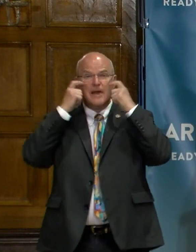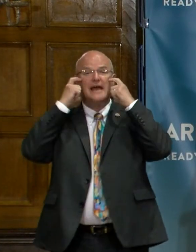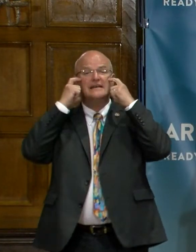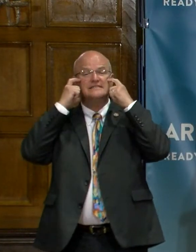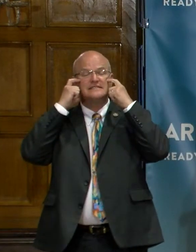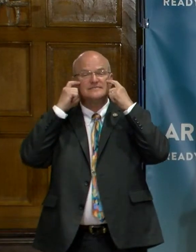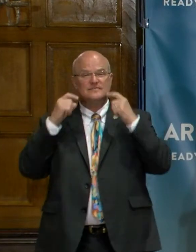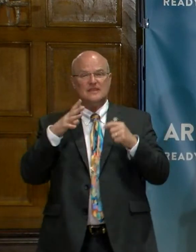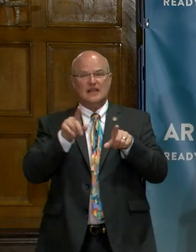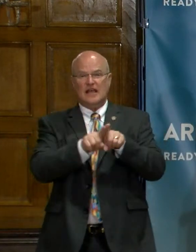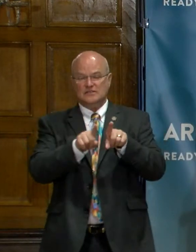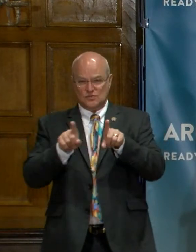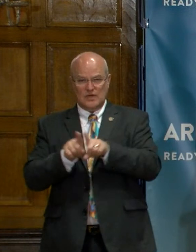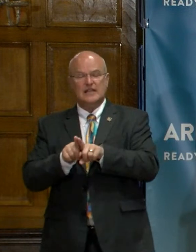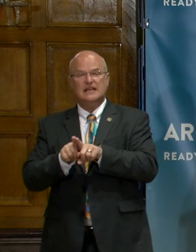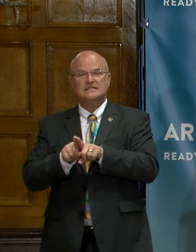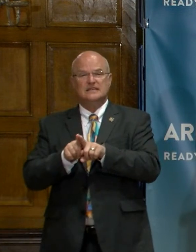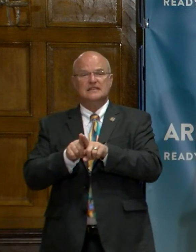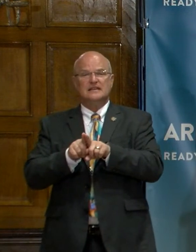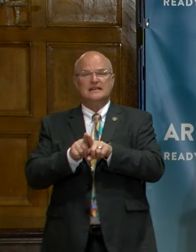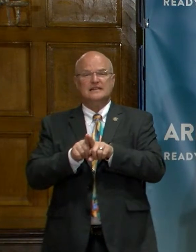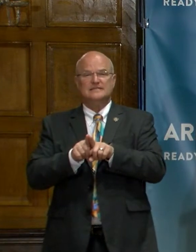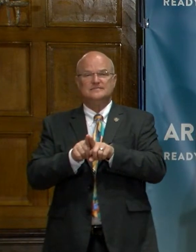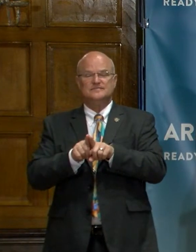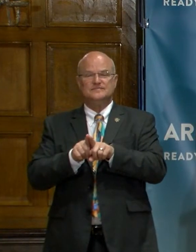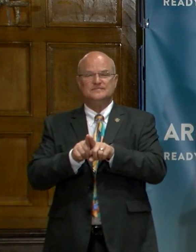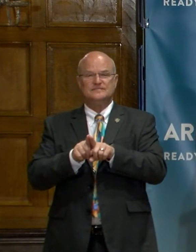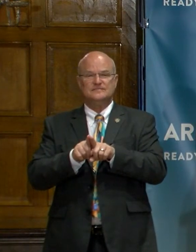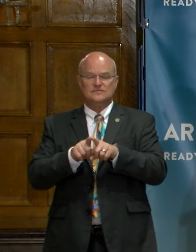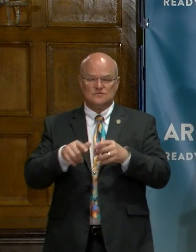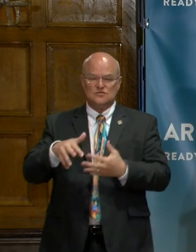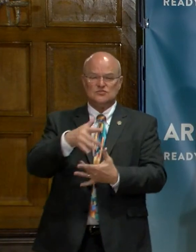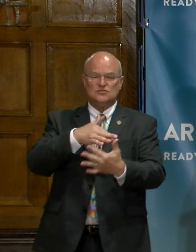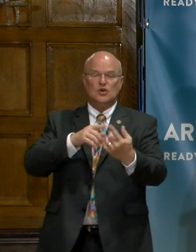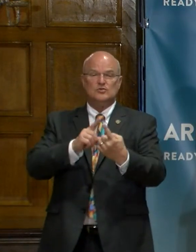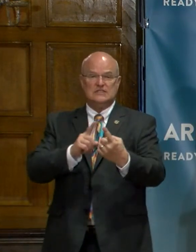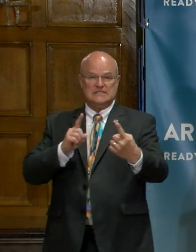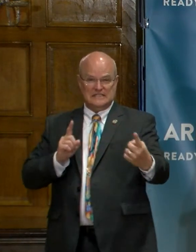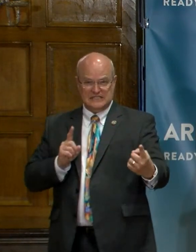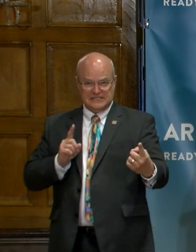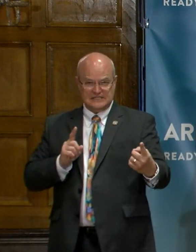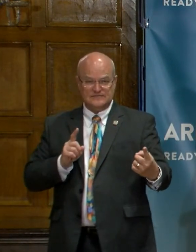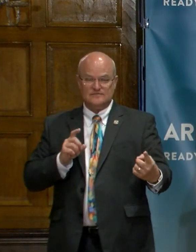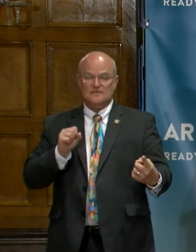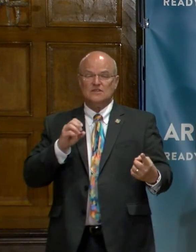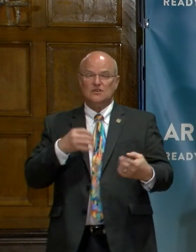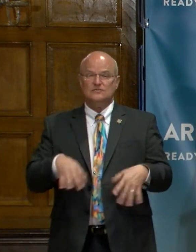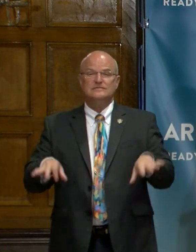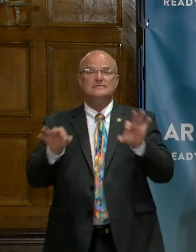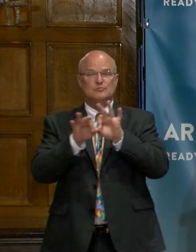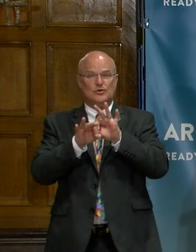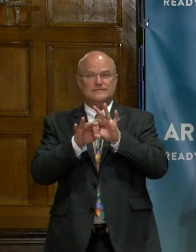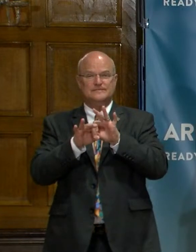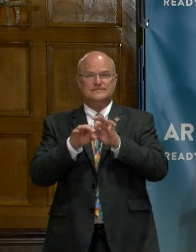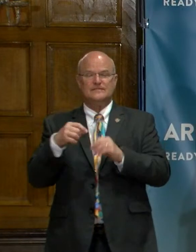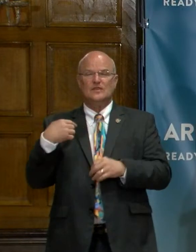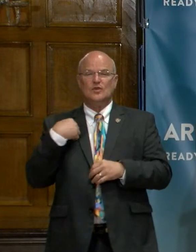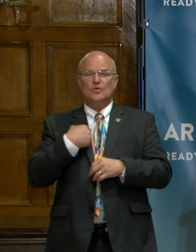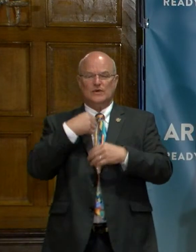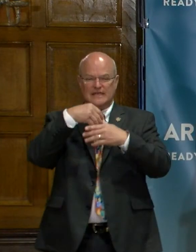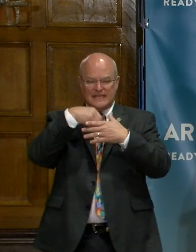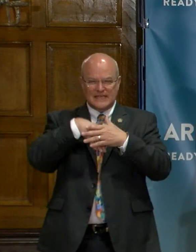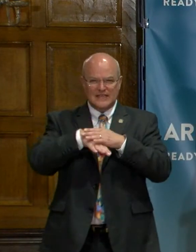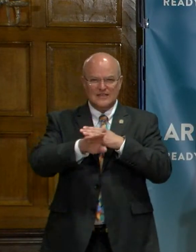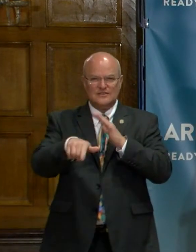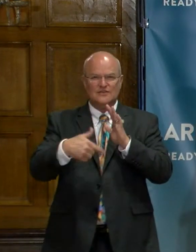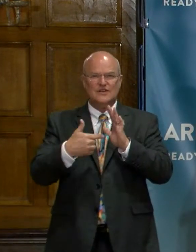mask as well as to socially distance. And so that's important as we enter